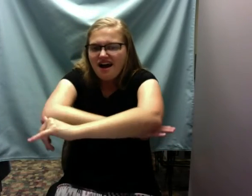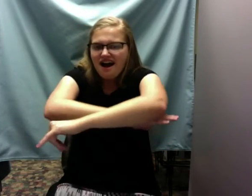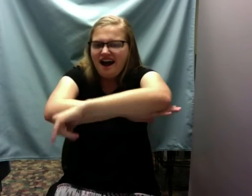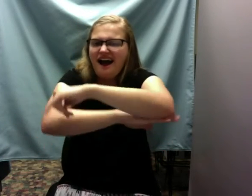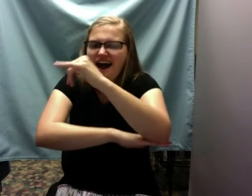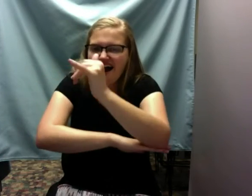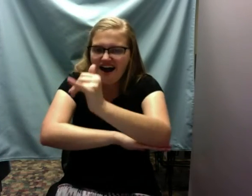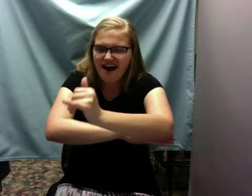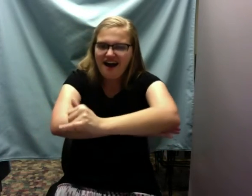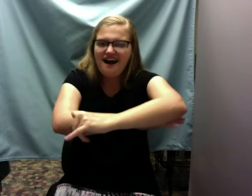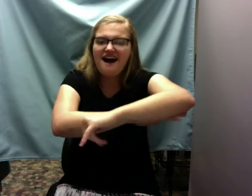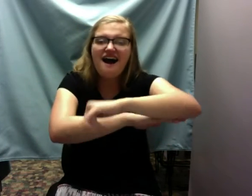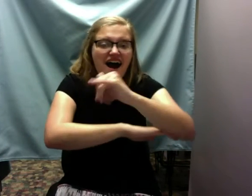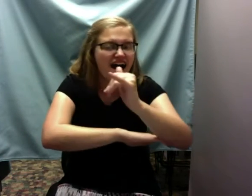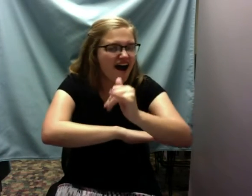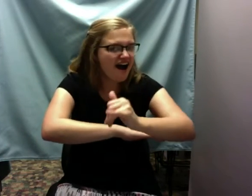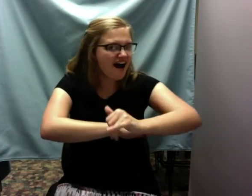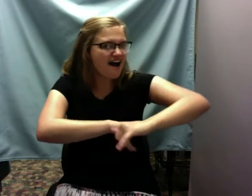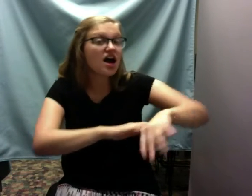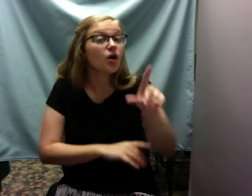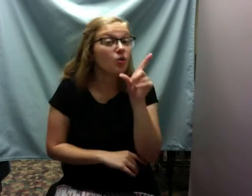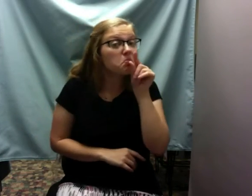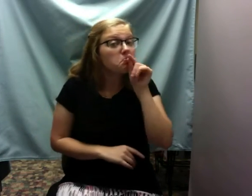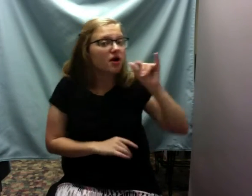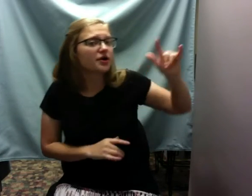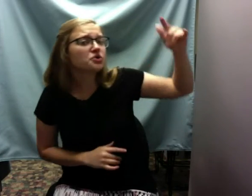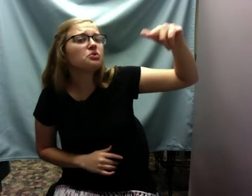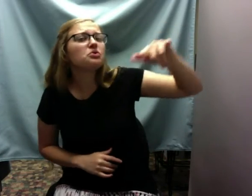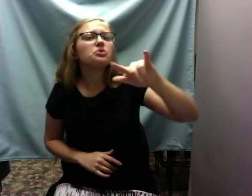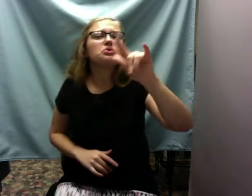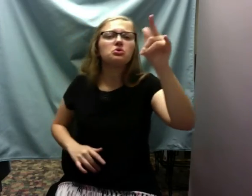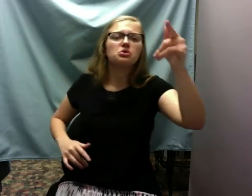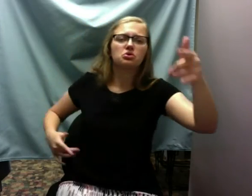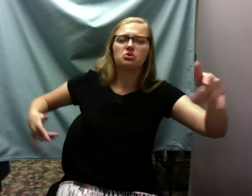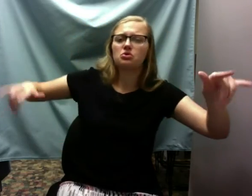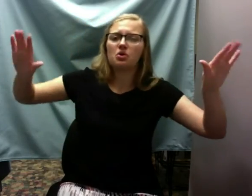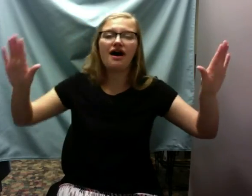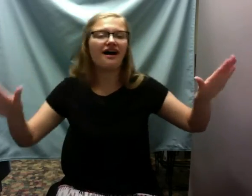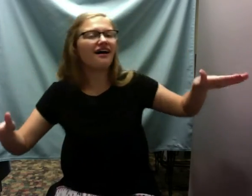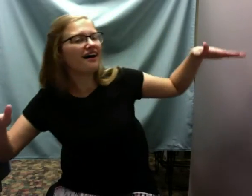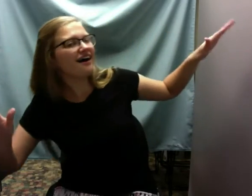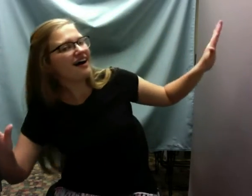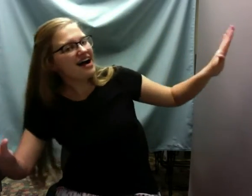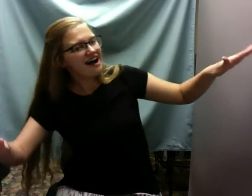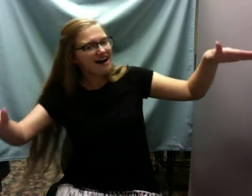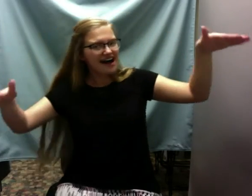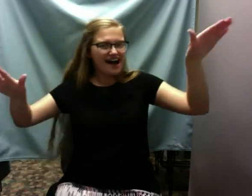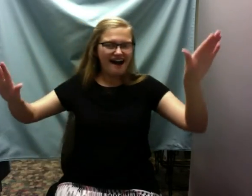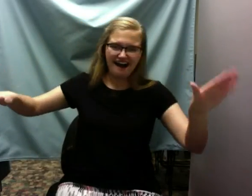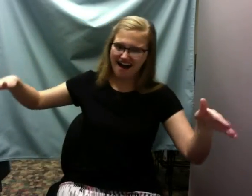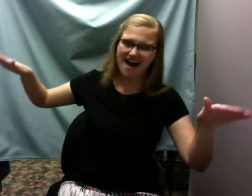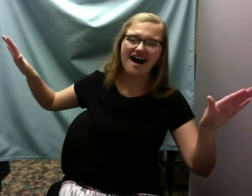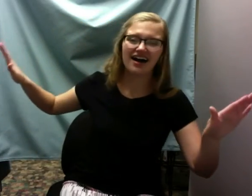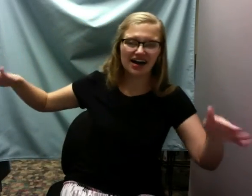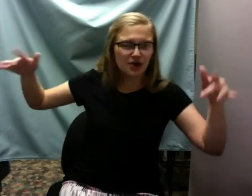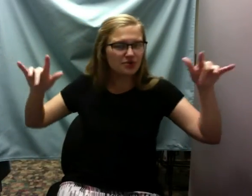heaven." And God created great whales, and every living creature that moveth, which the waters brought forth abundantly after their kind,